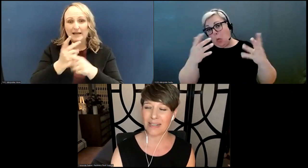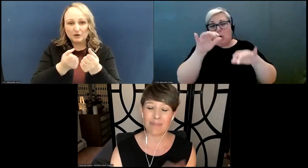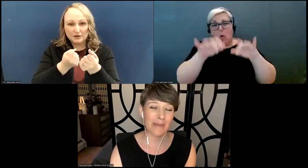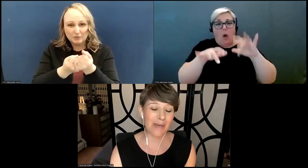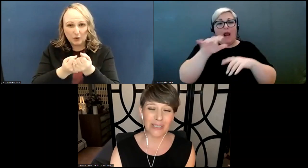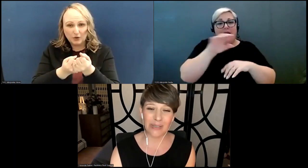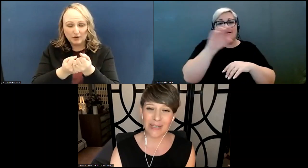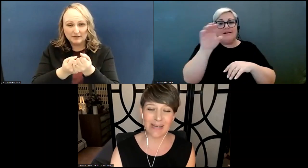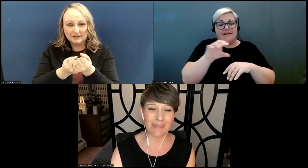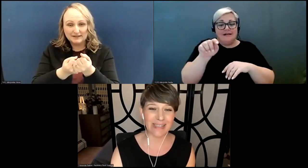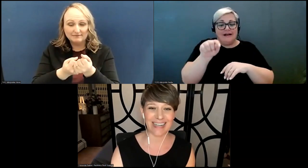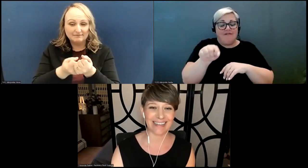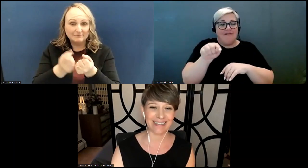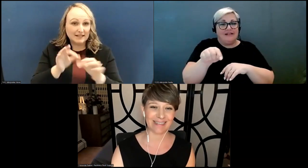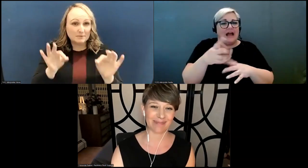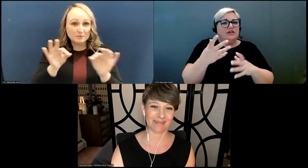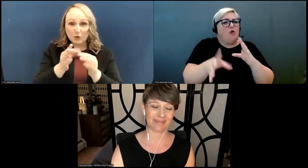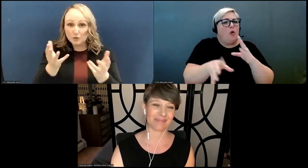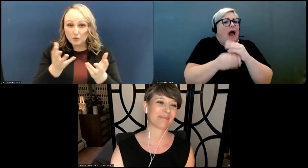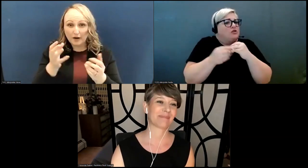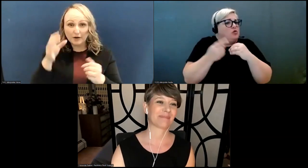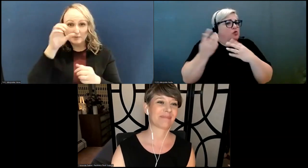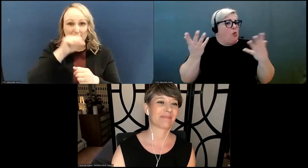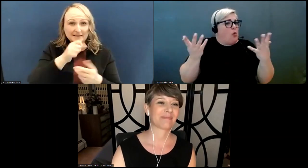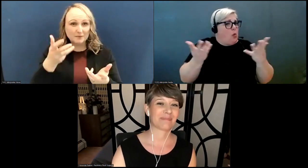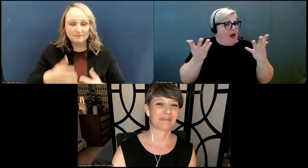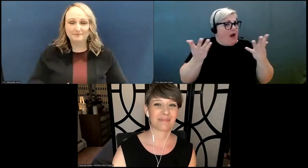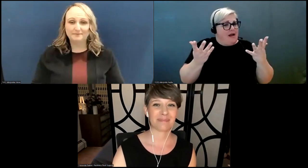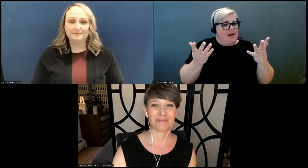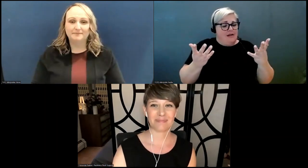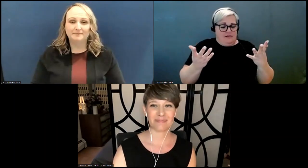you? Maybe is there anything missing?